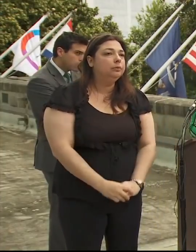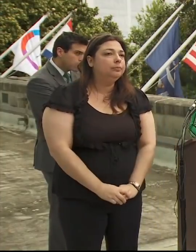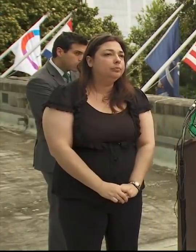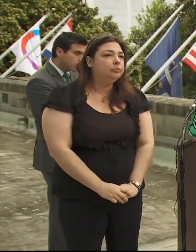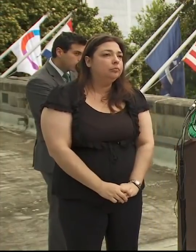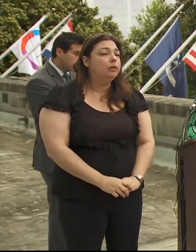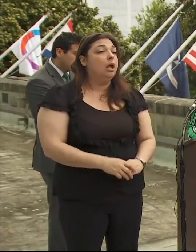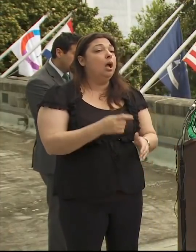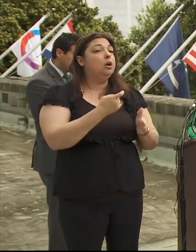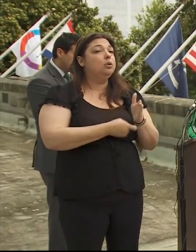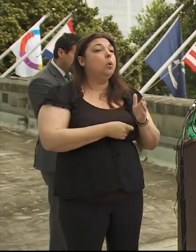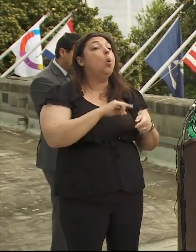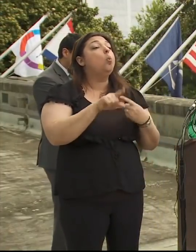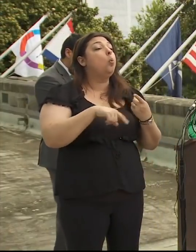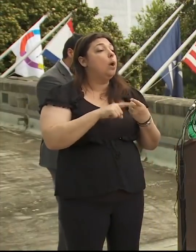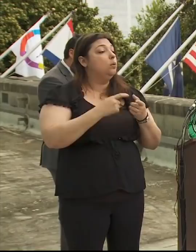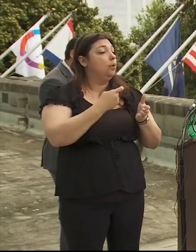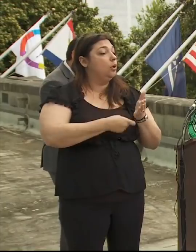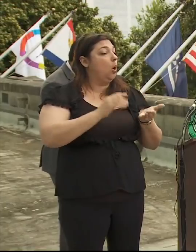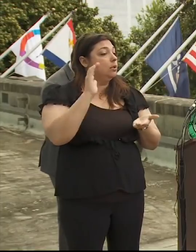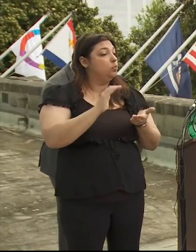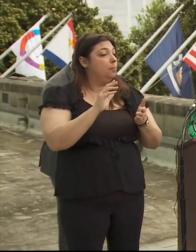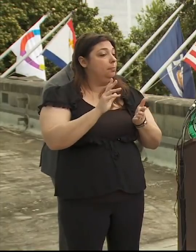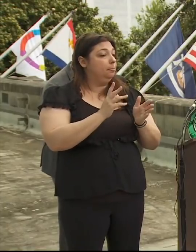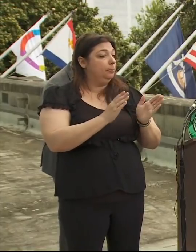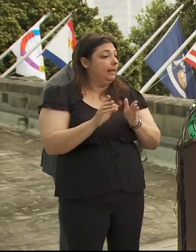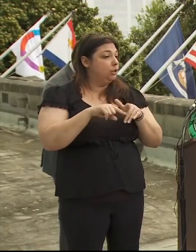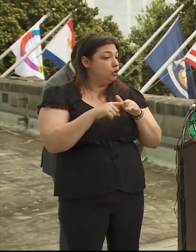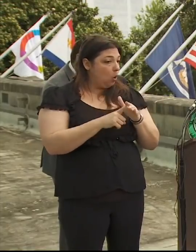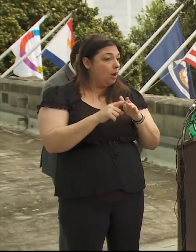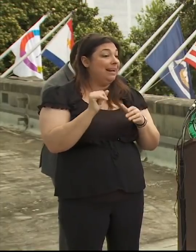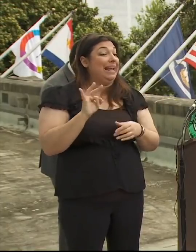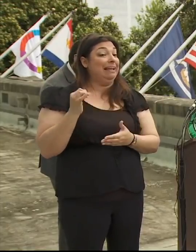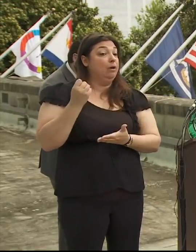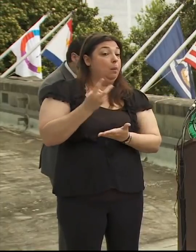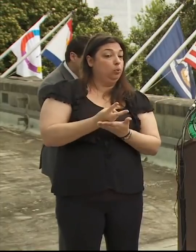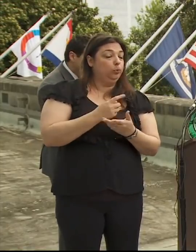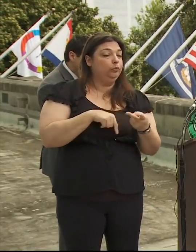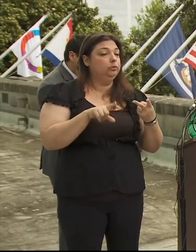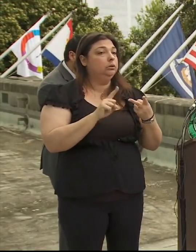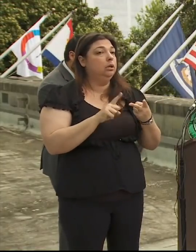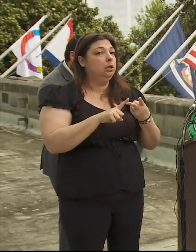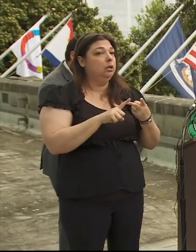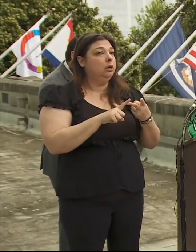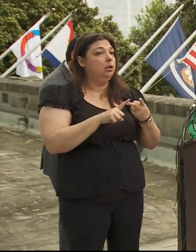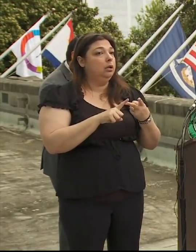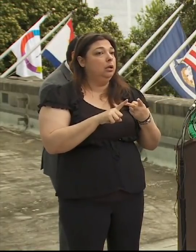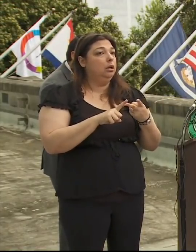With cost reduction, when will the cost reduction plan go into effect if approved? And